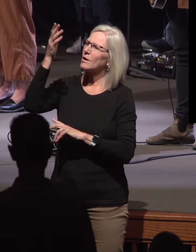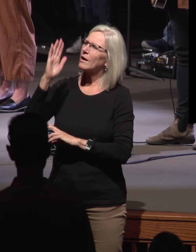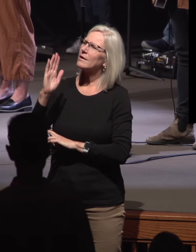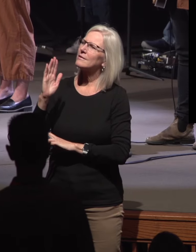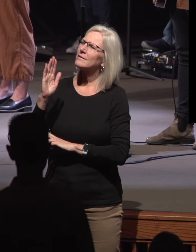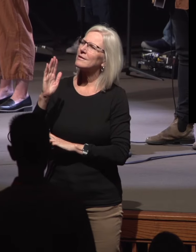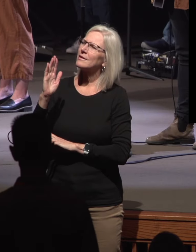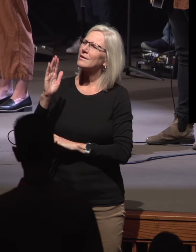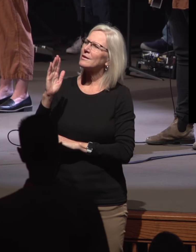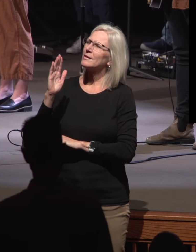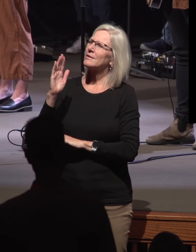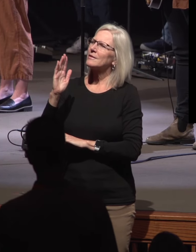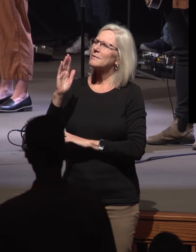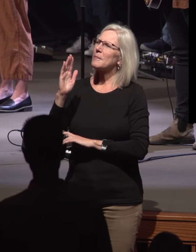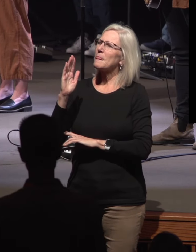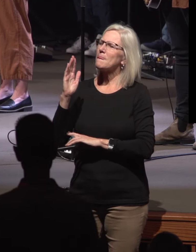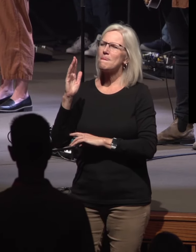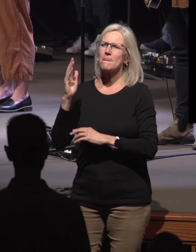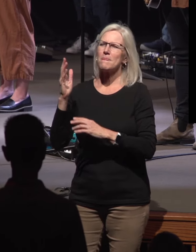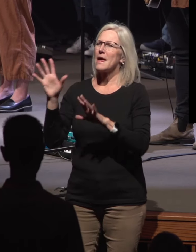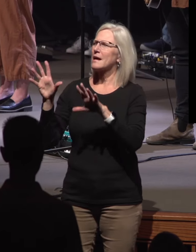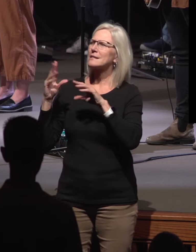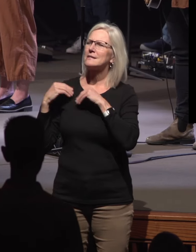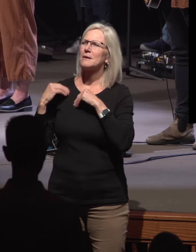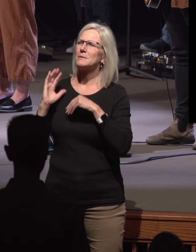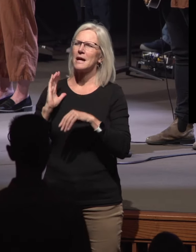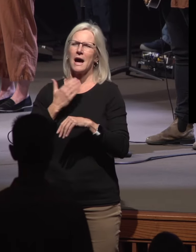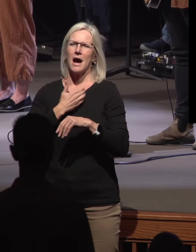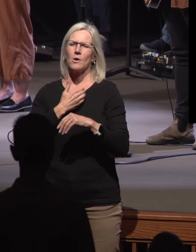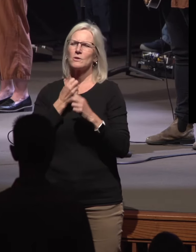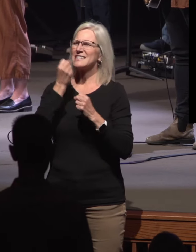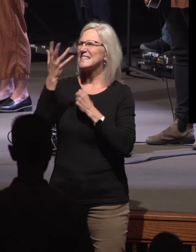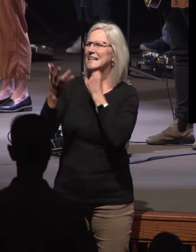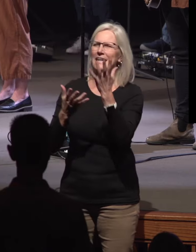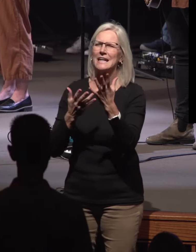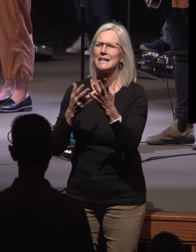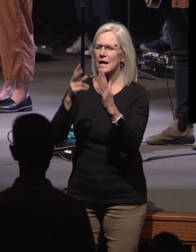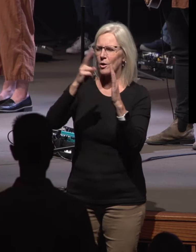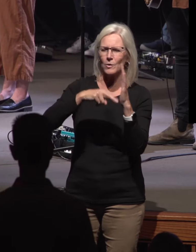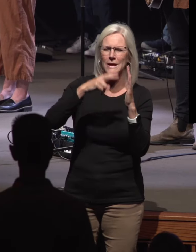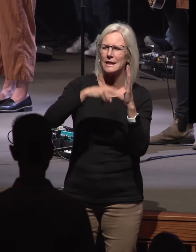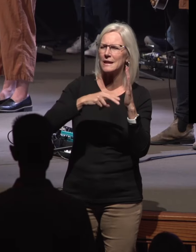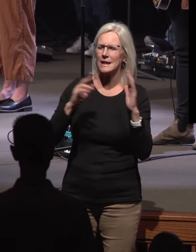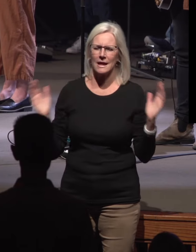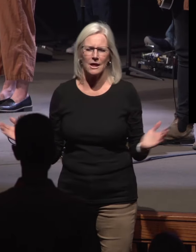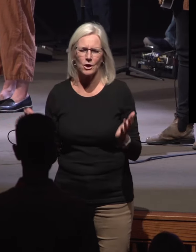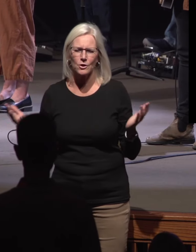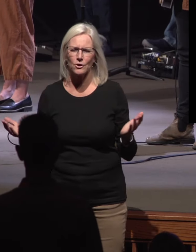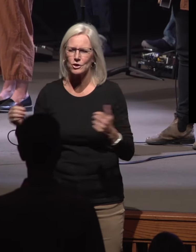God, be glorified by our singing, by our reading, by our encouraging of one another.